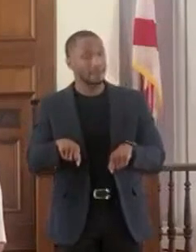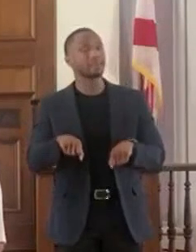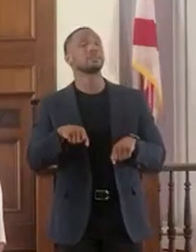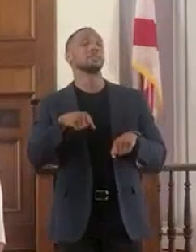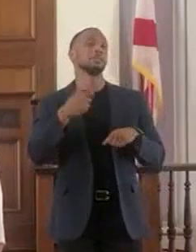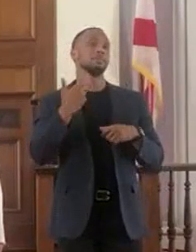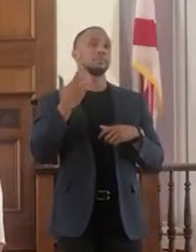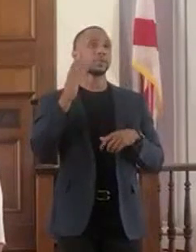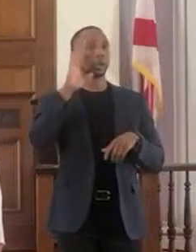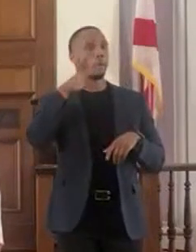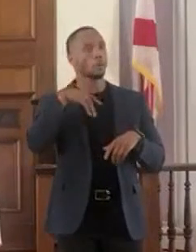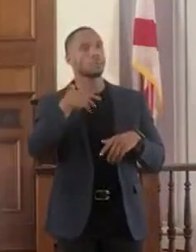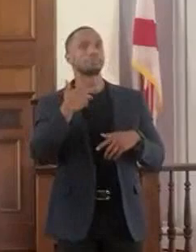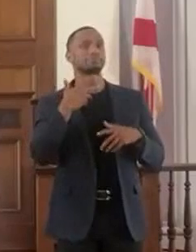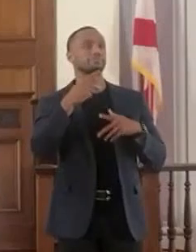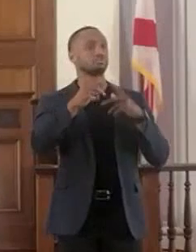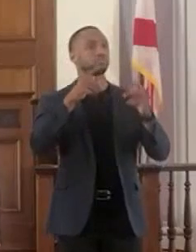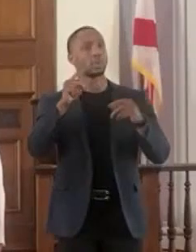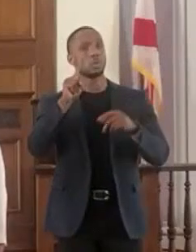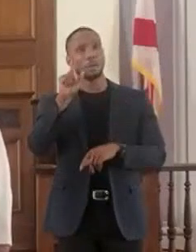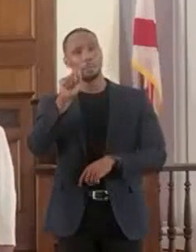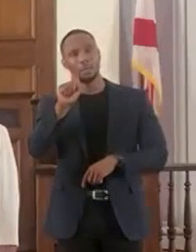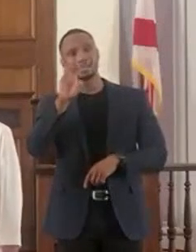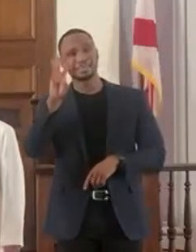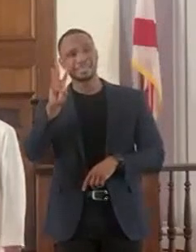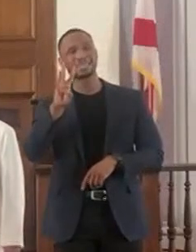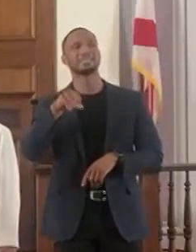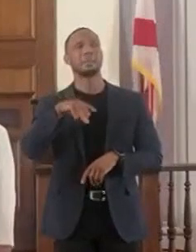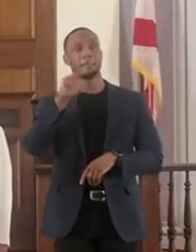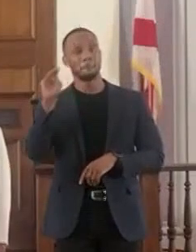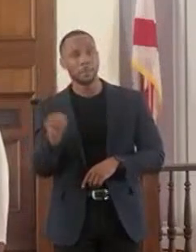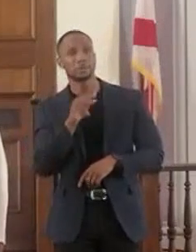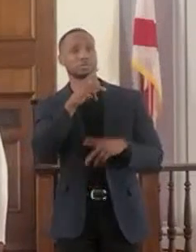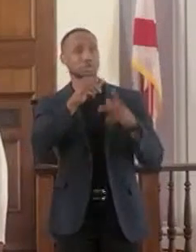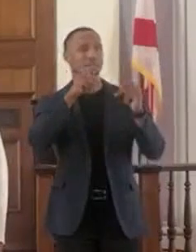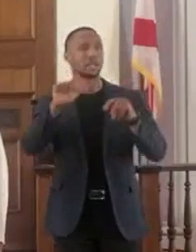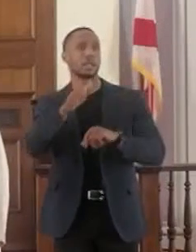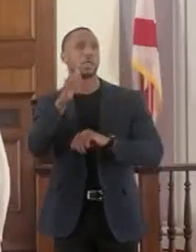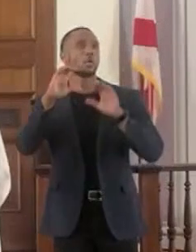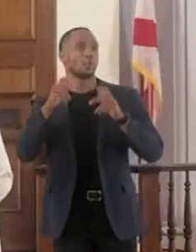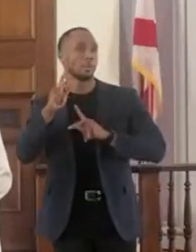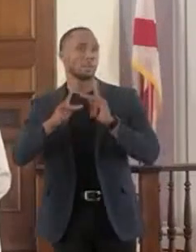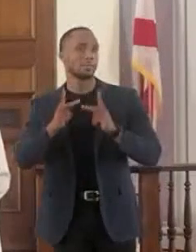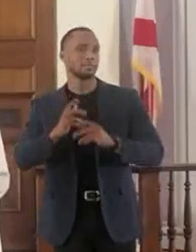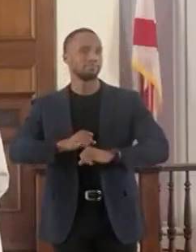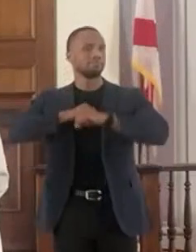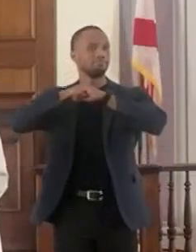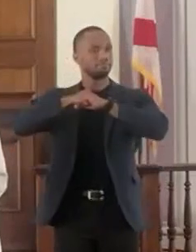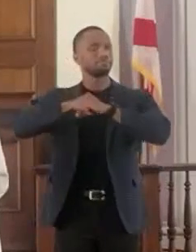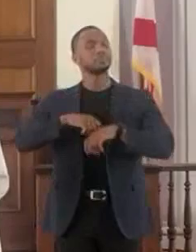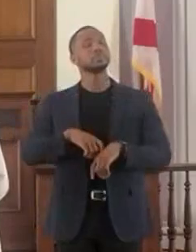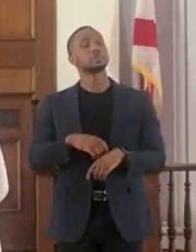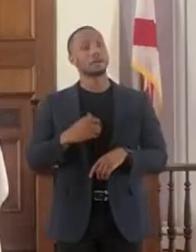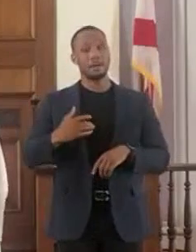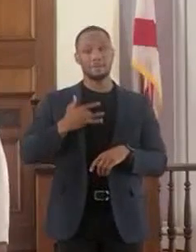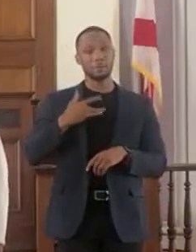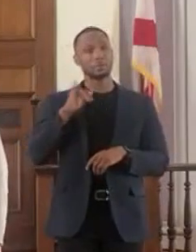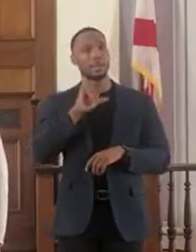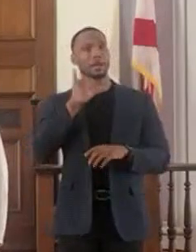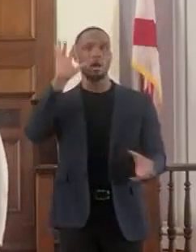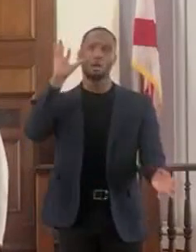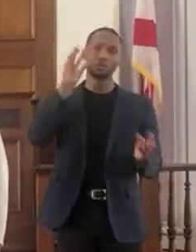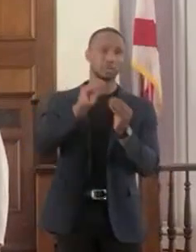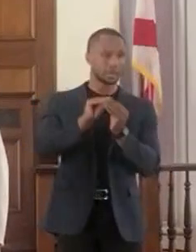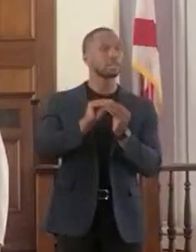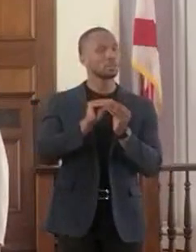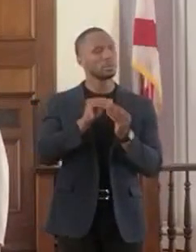give, 1.6, 1.7 million shots, that's another pool of people who are immune. So I feel like taken all together, that'll put